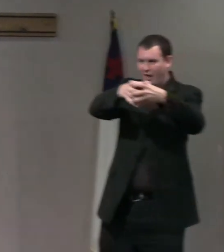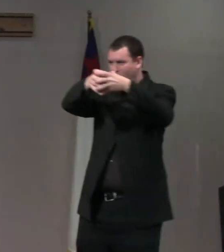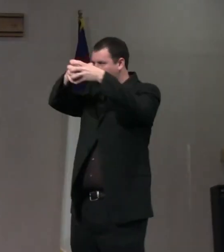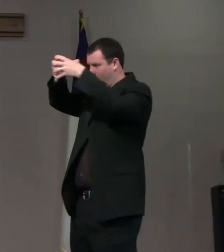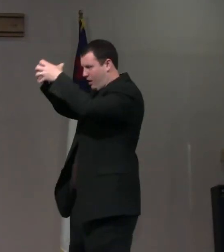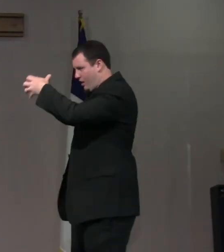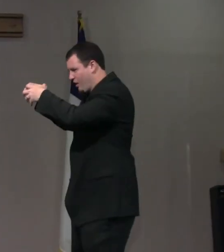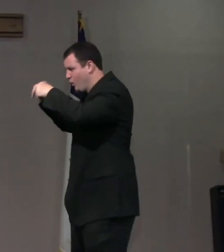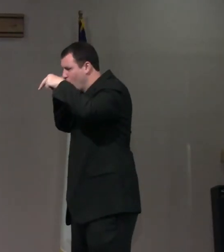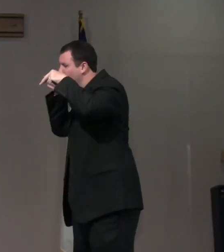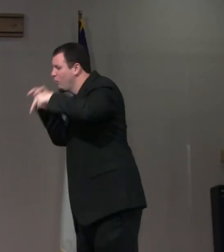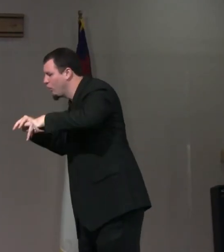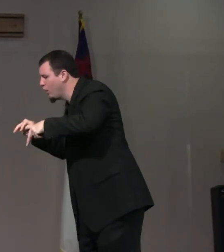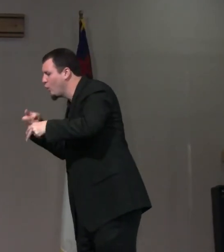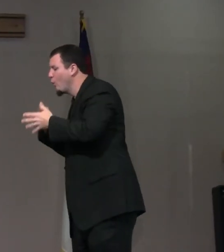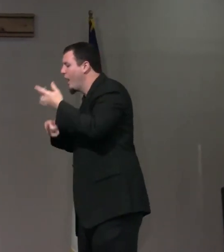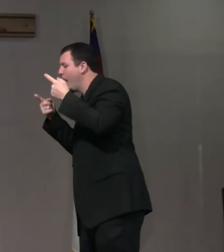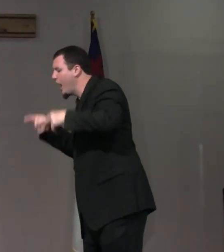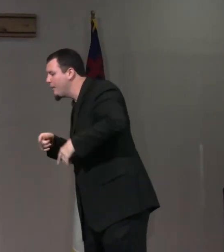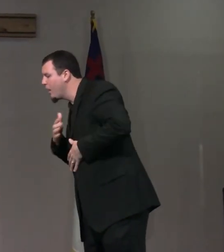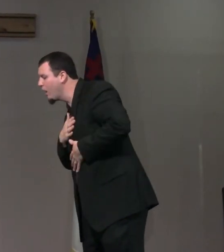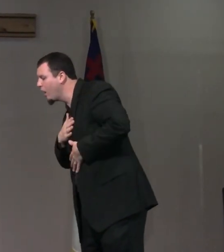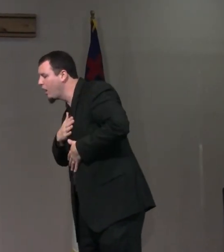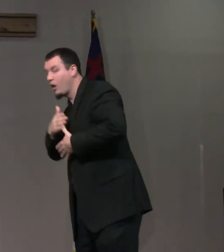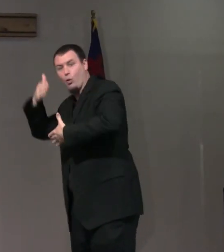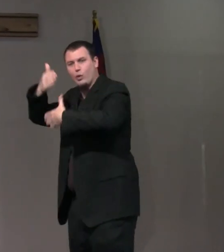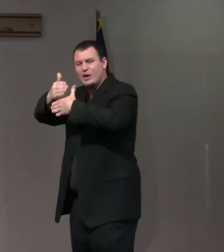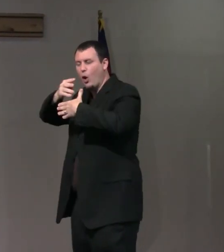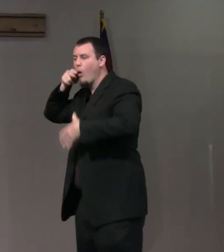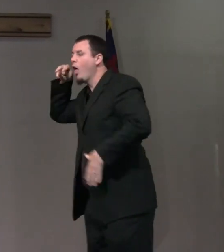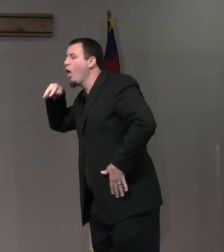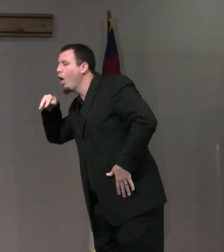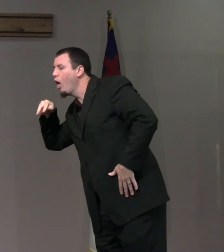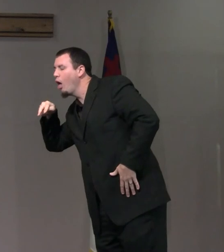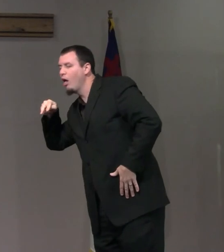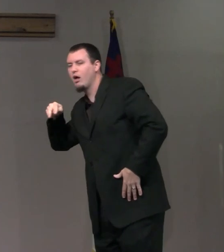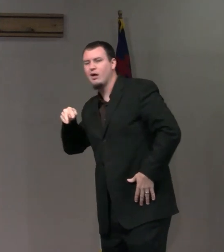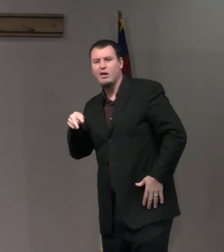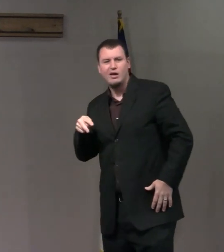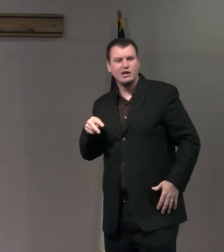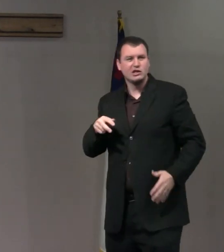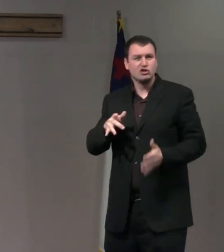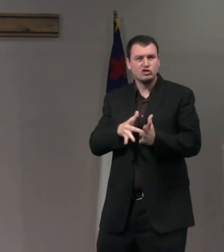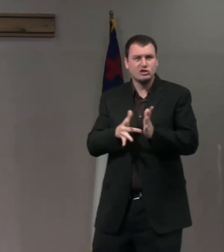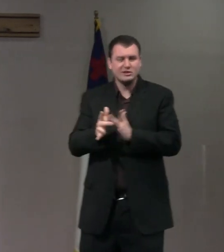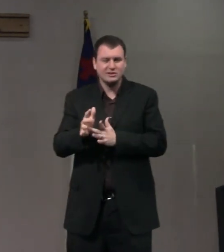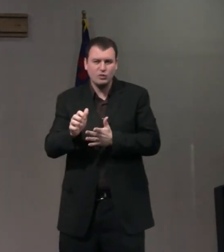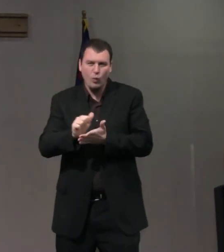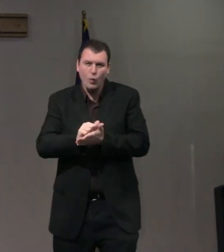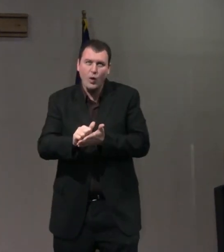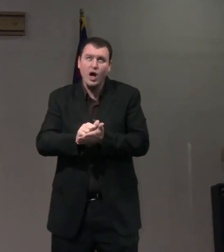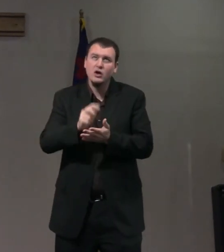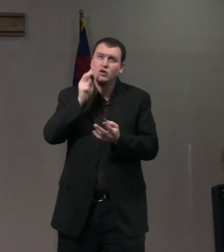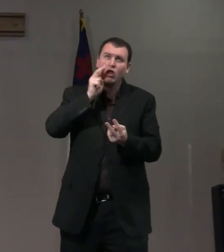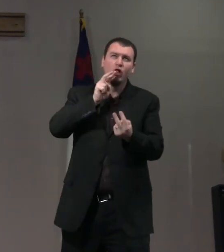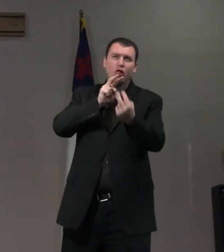I wish I had a time machine. I could go back and see what was happening. Look through the window and see